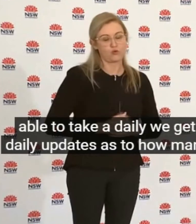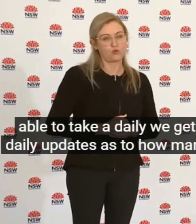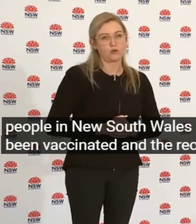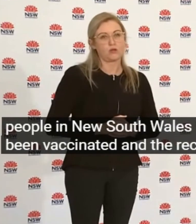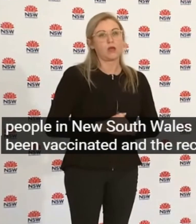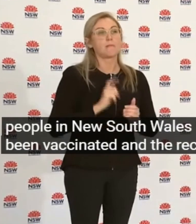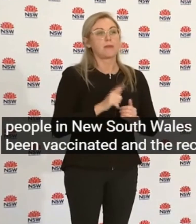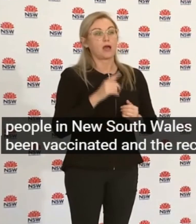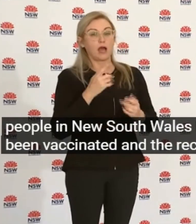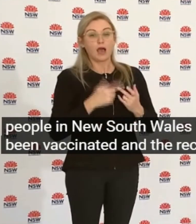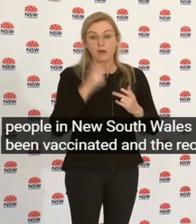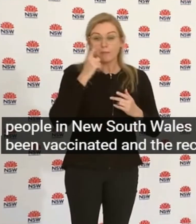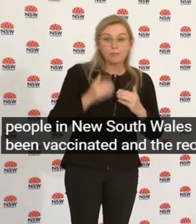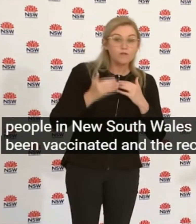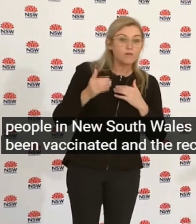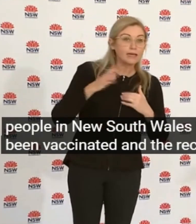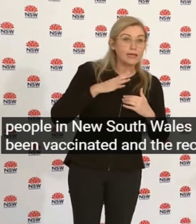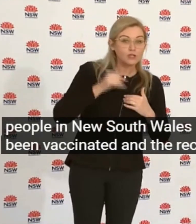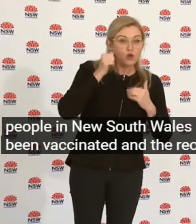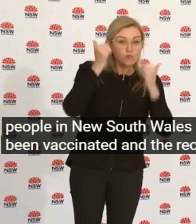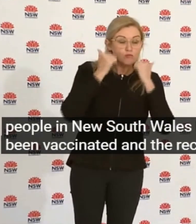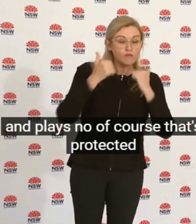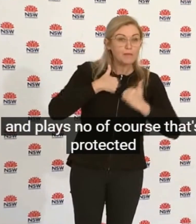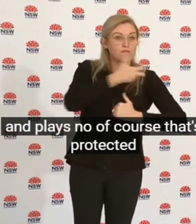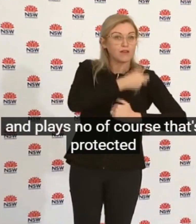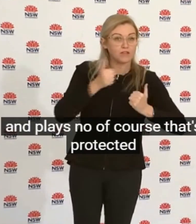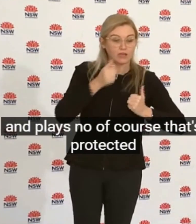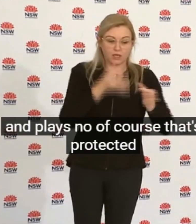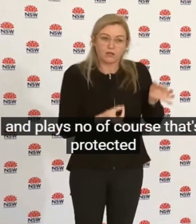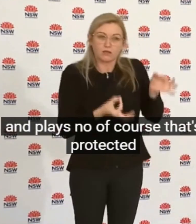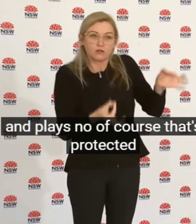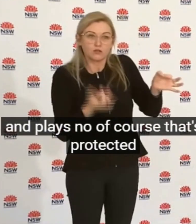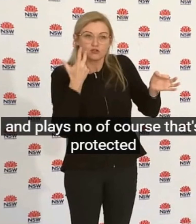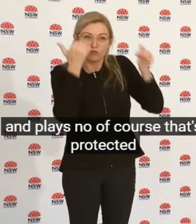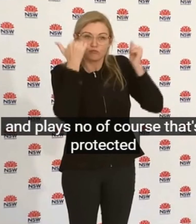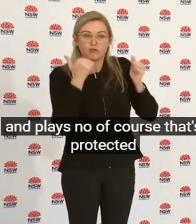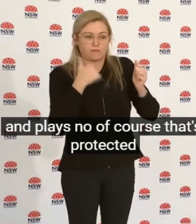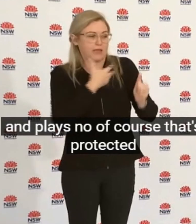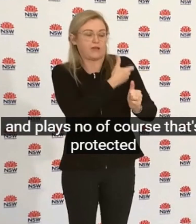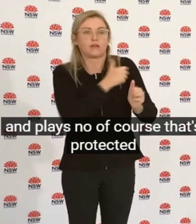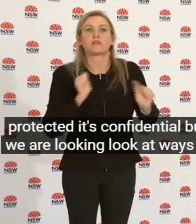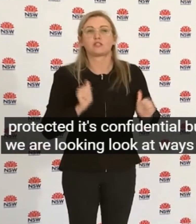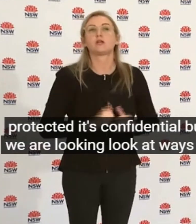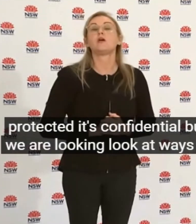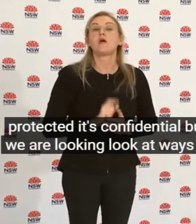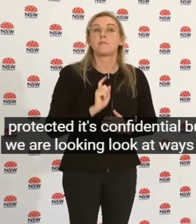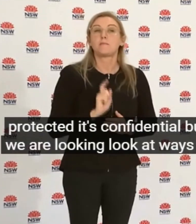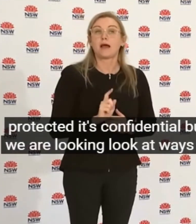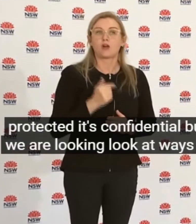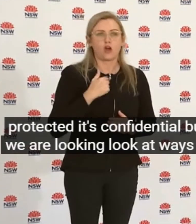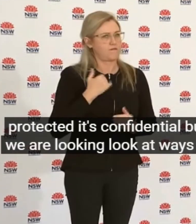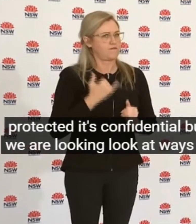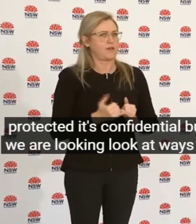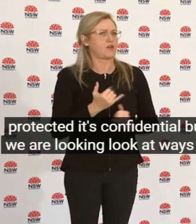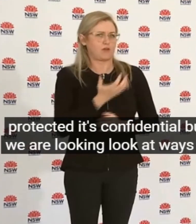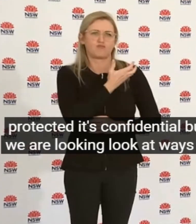credentials to people moving forward so that down the track people can demonstrate they've been vaccinated. But I'm very heartened by the rate of increase of vaccination in